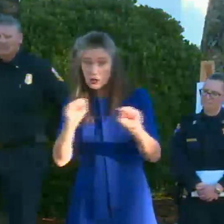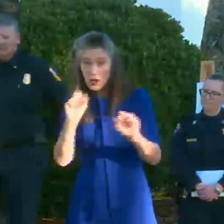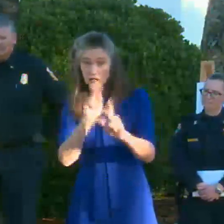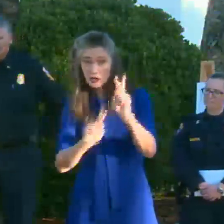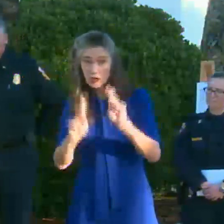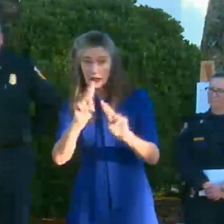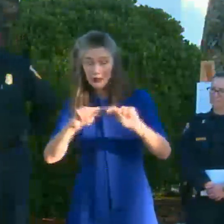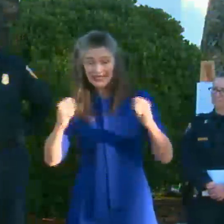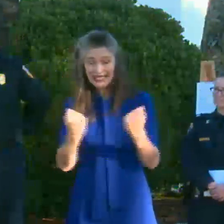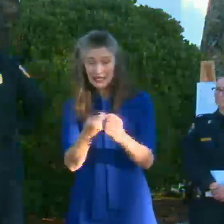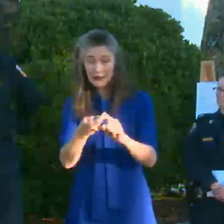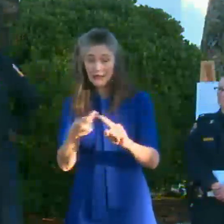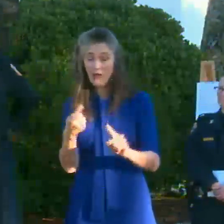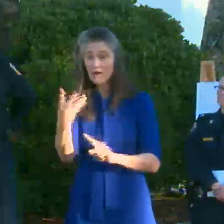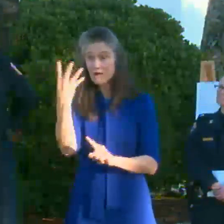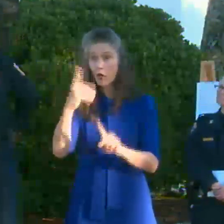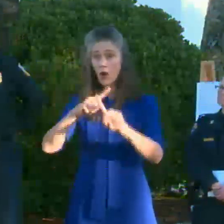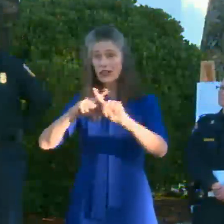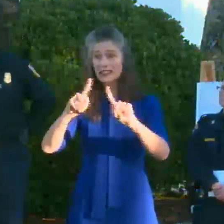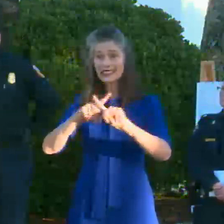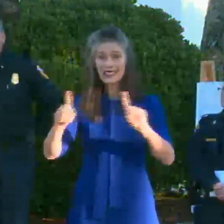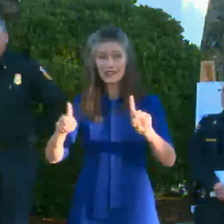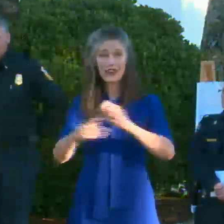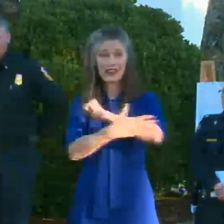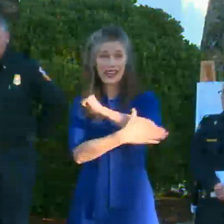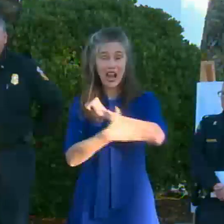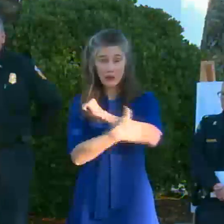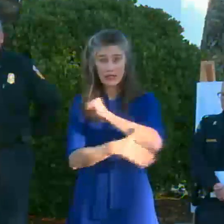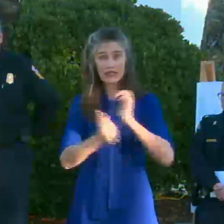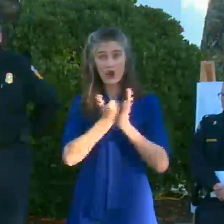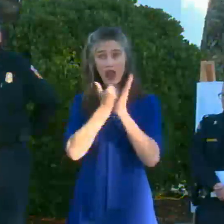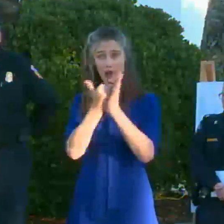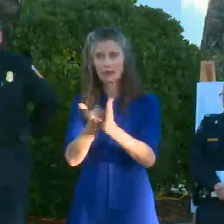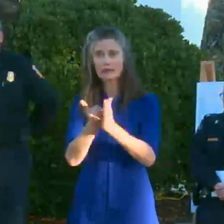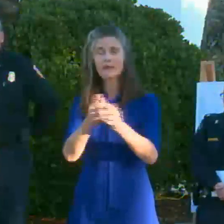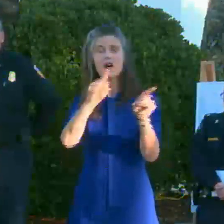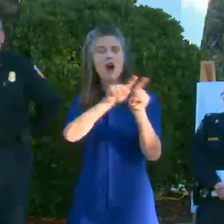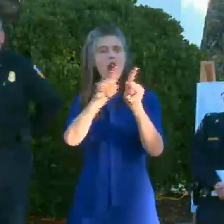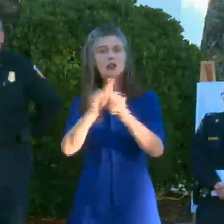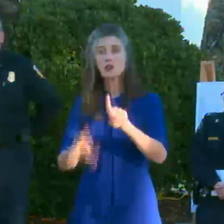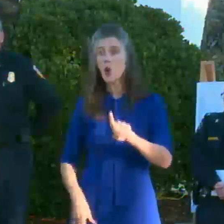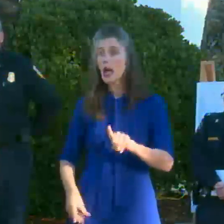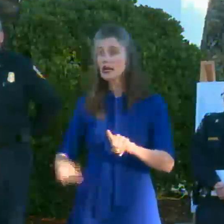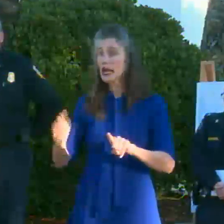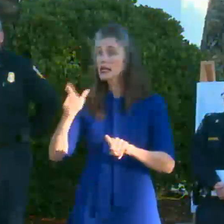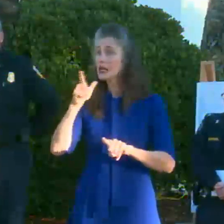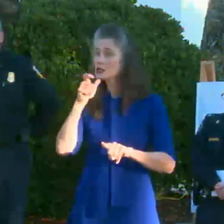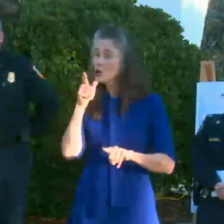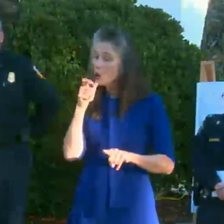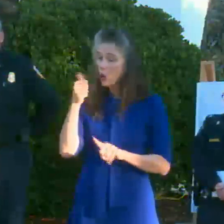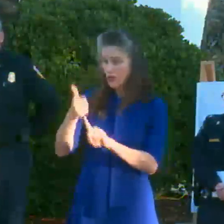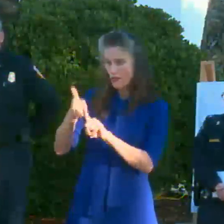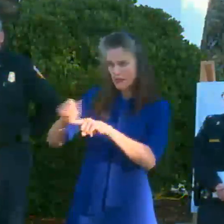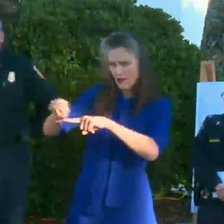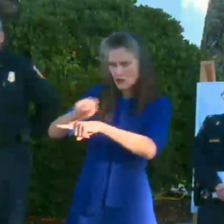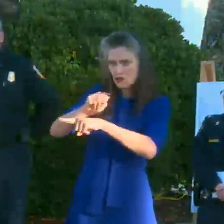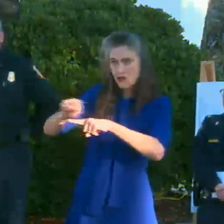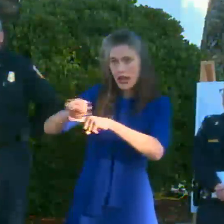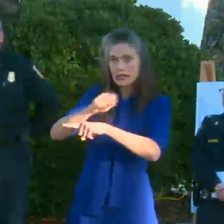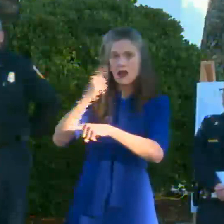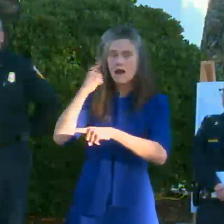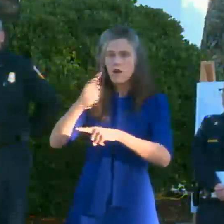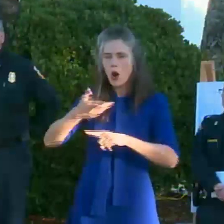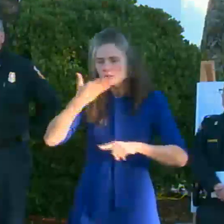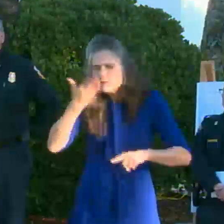effort. We have canines that specialize in both search and rescue and search and recovery, as well